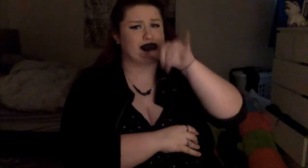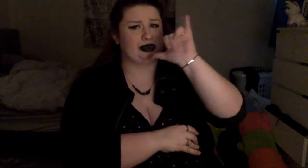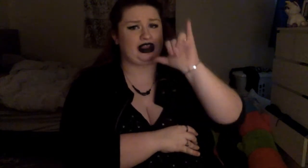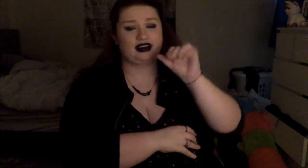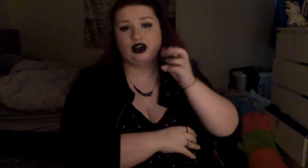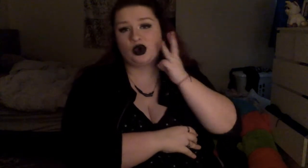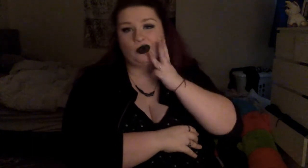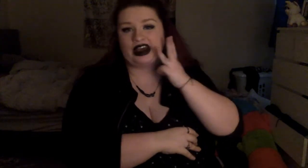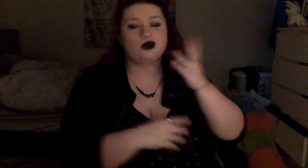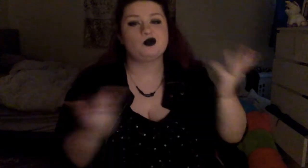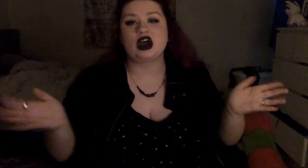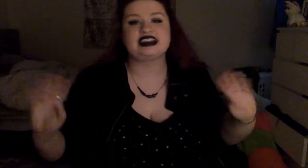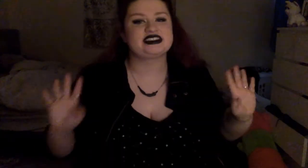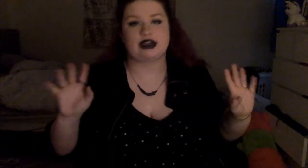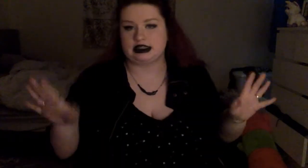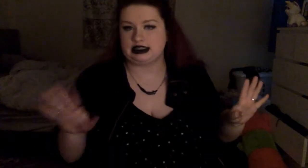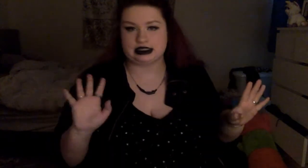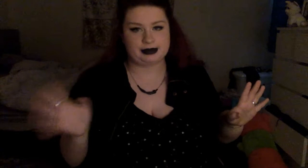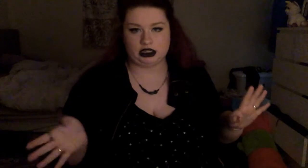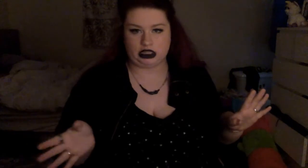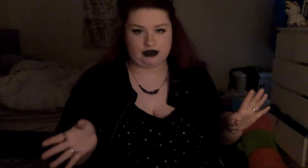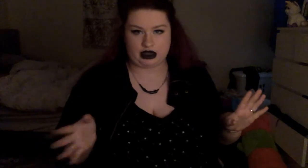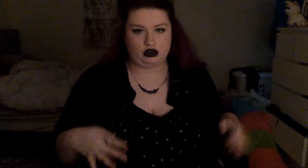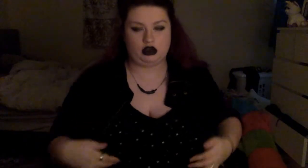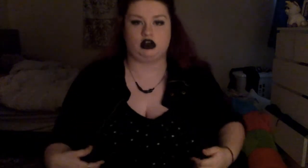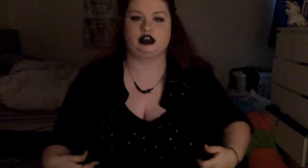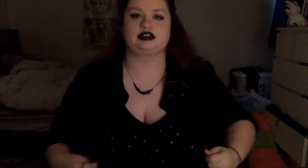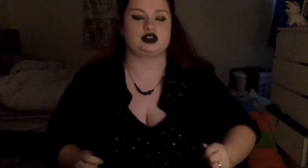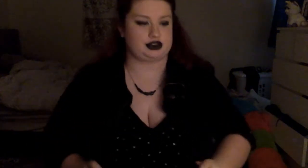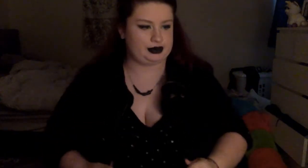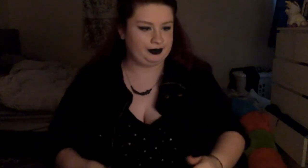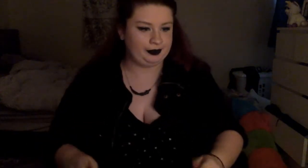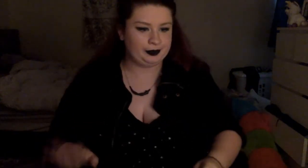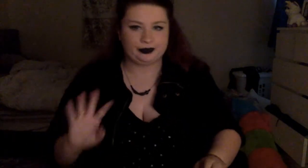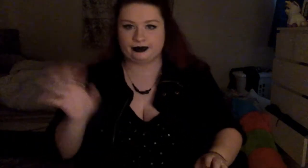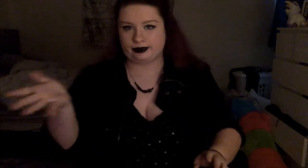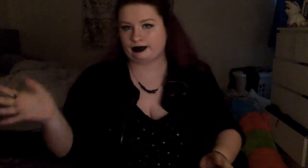drink wine. Wine is fancy, it's barely even alcohol. It's just...